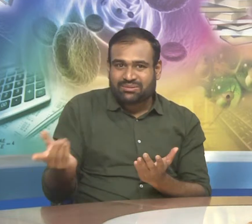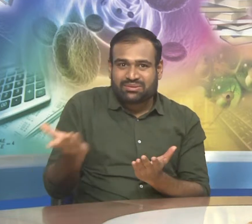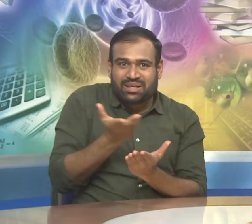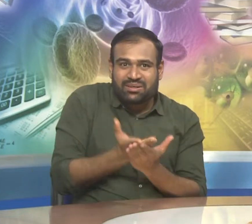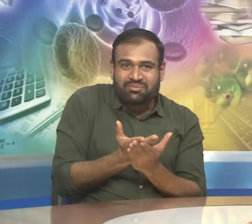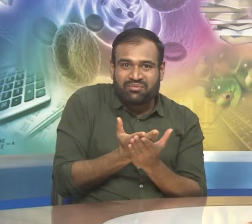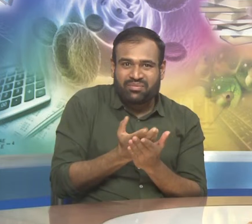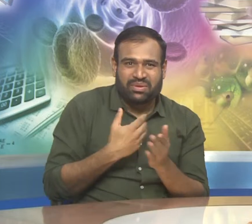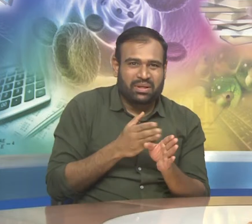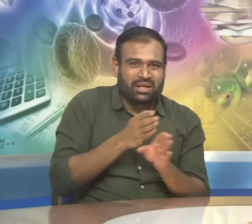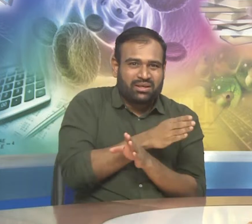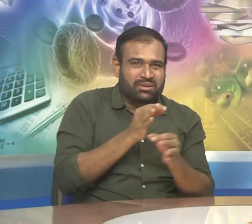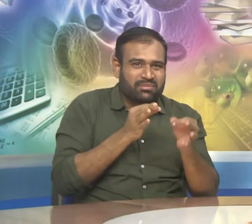Appellated jurisdiction,